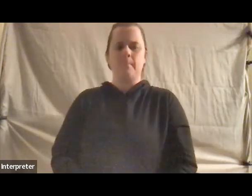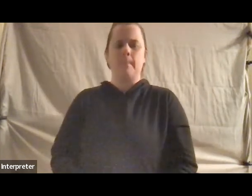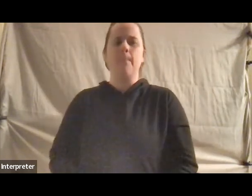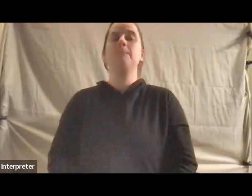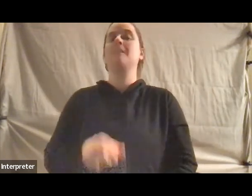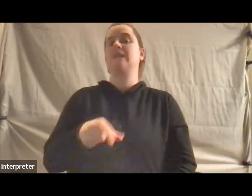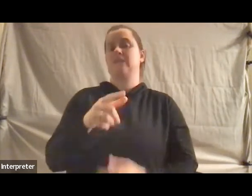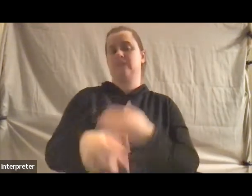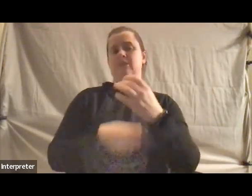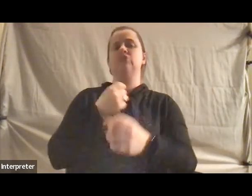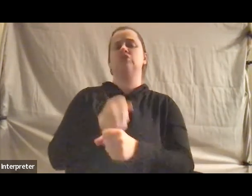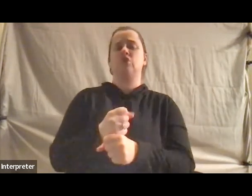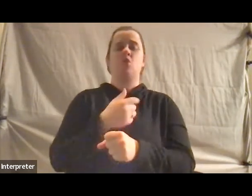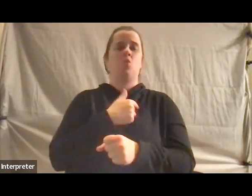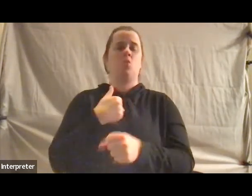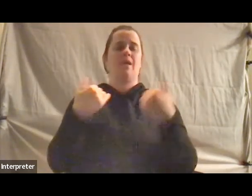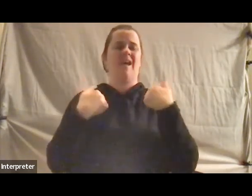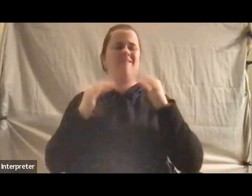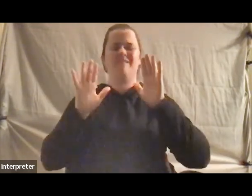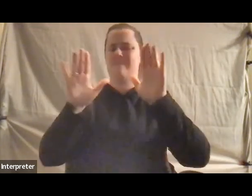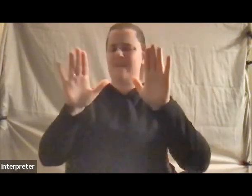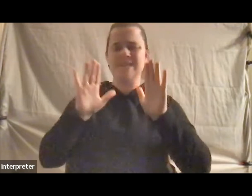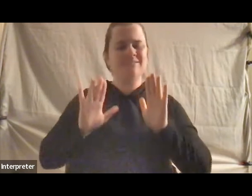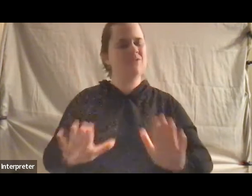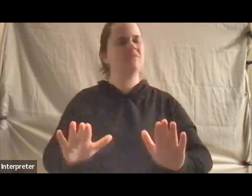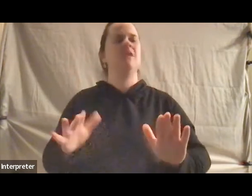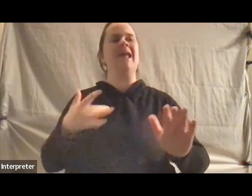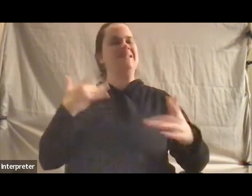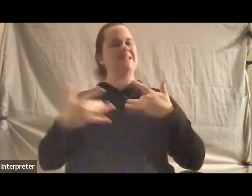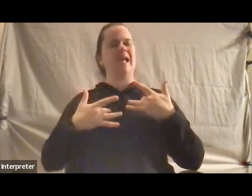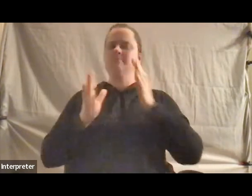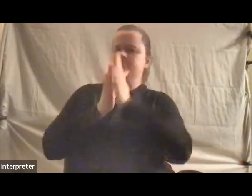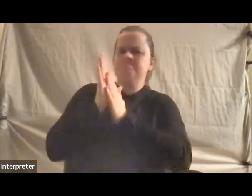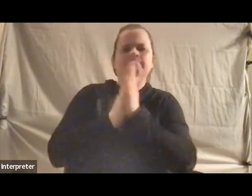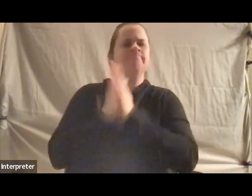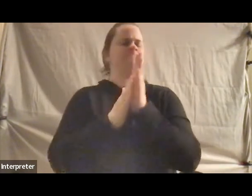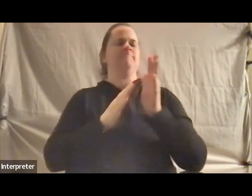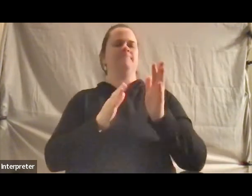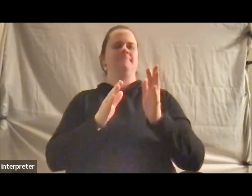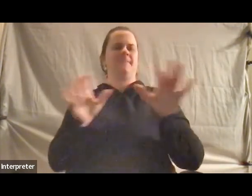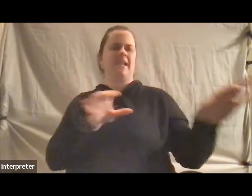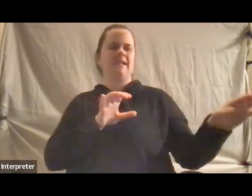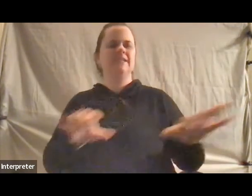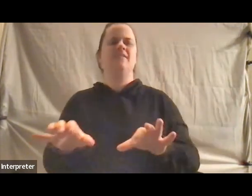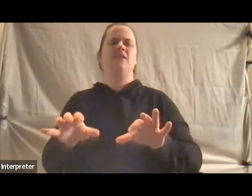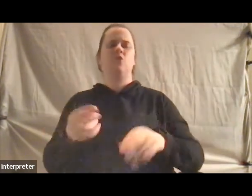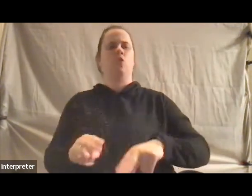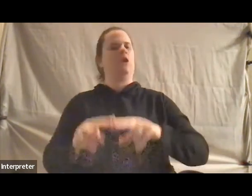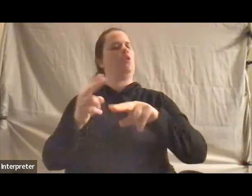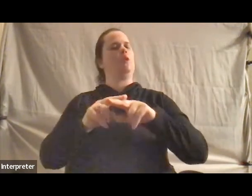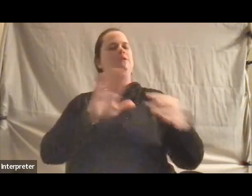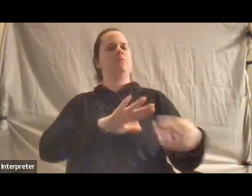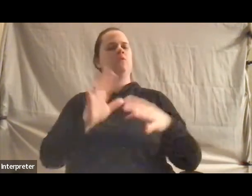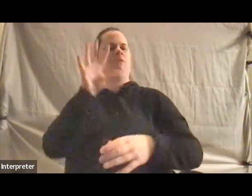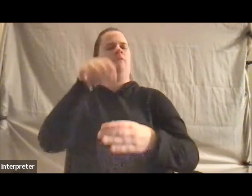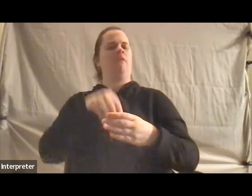This year, we have an exciting and innovative opportunity to increase community involvement and influence and connect